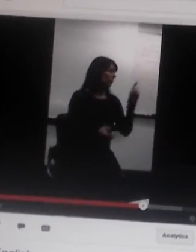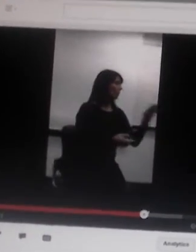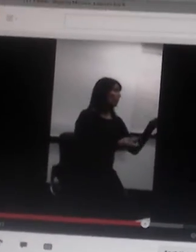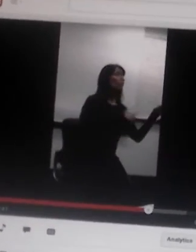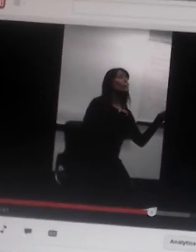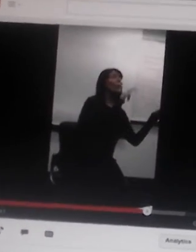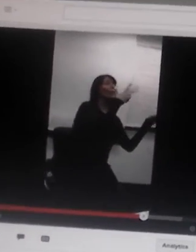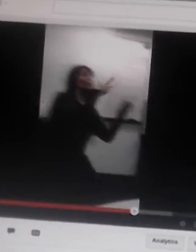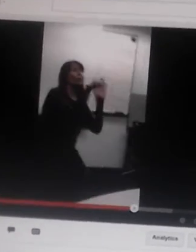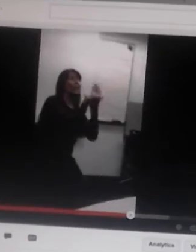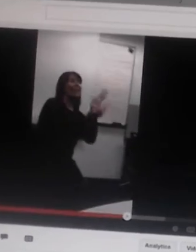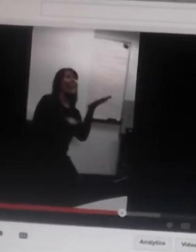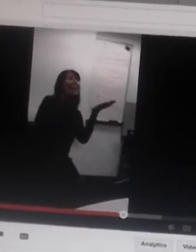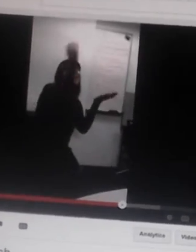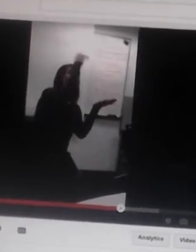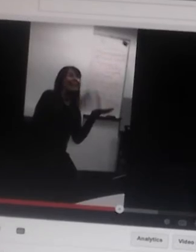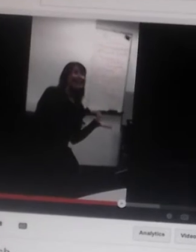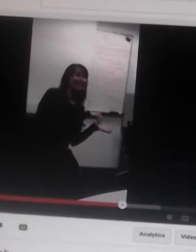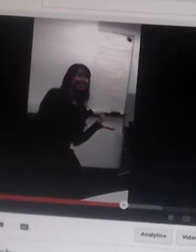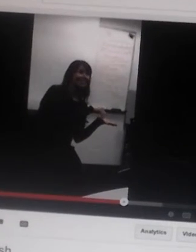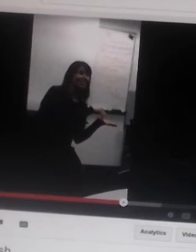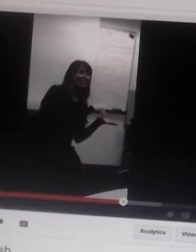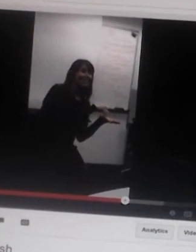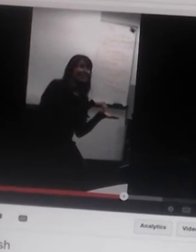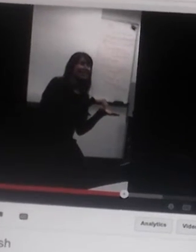That year we moved again to Colorado.